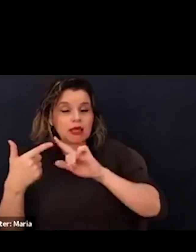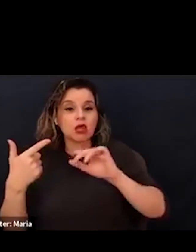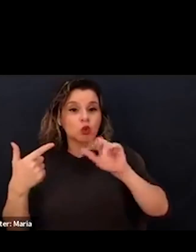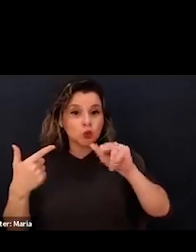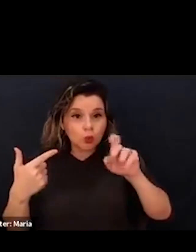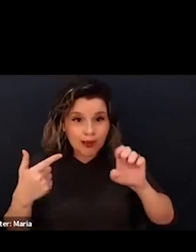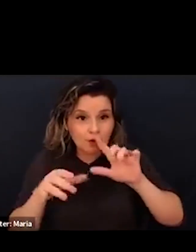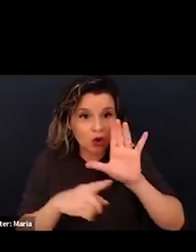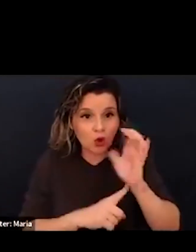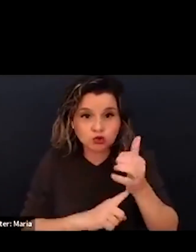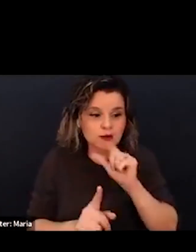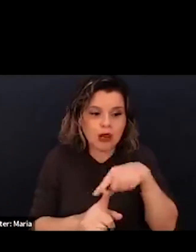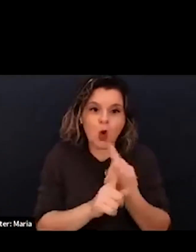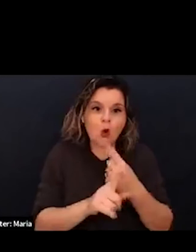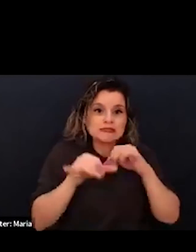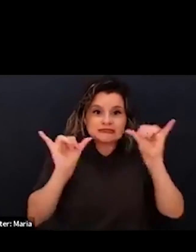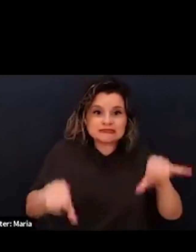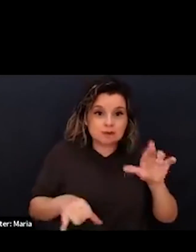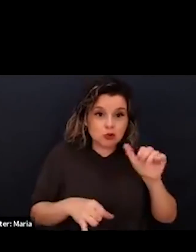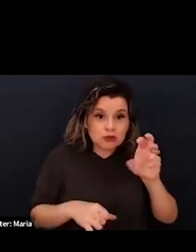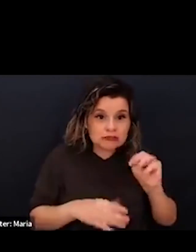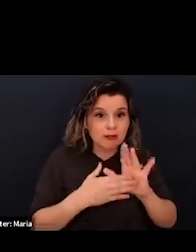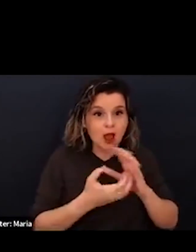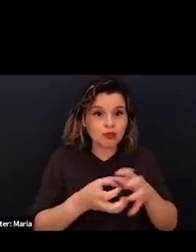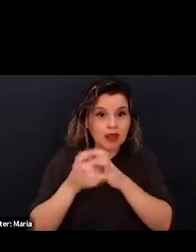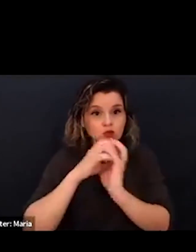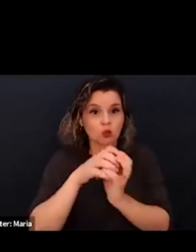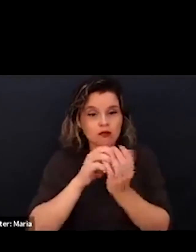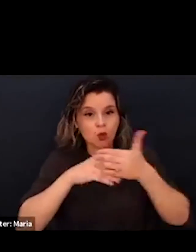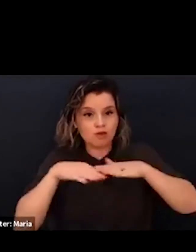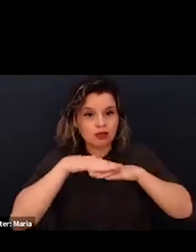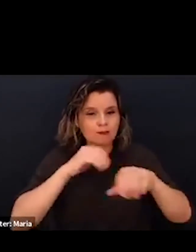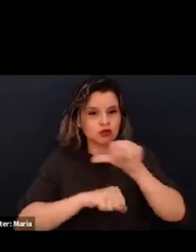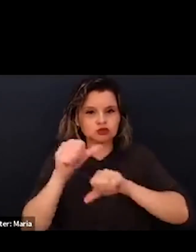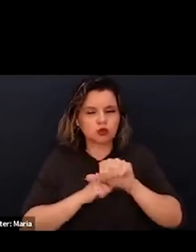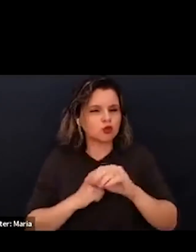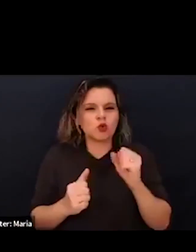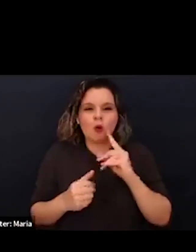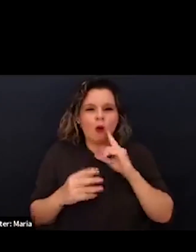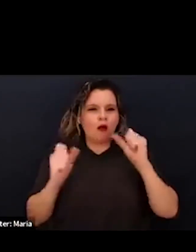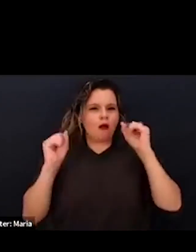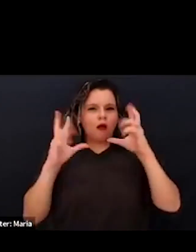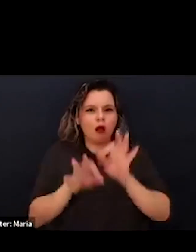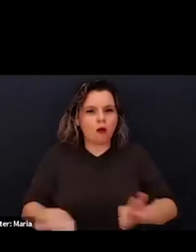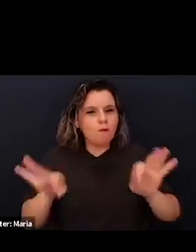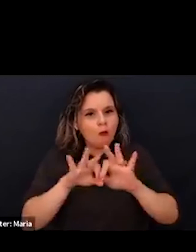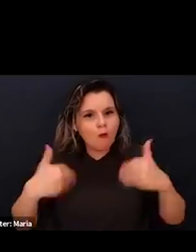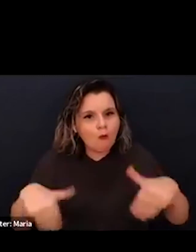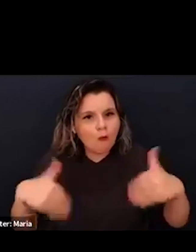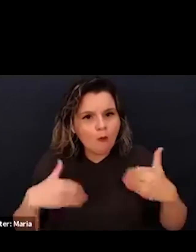culture, and not just systemic racism, but how they intersect and overlap with each other. It's all so incredibly important.